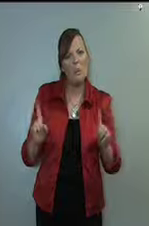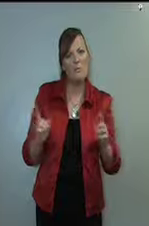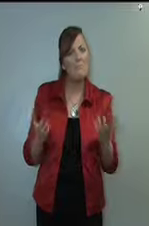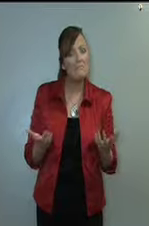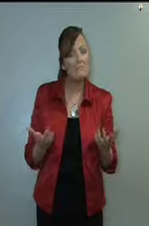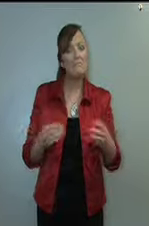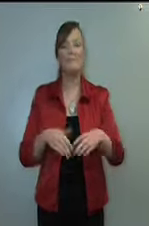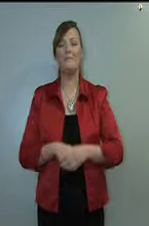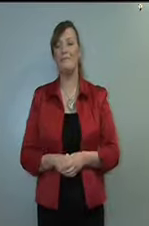What was done?